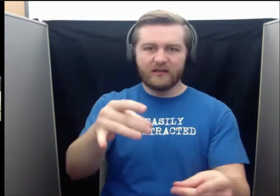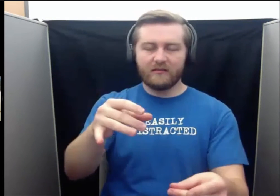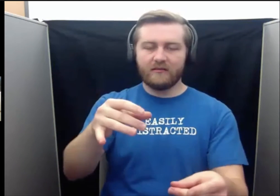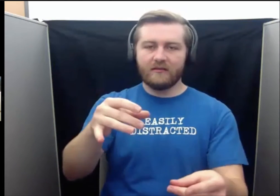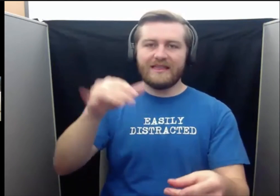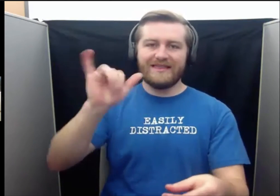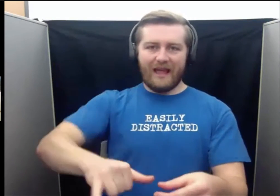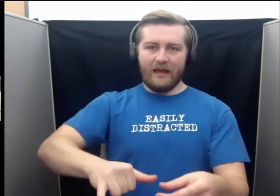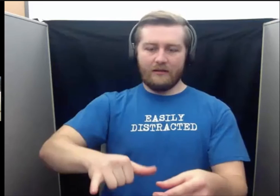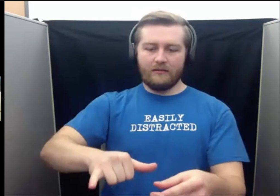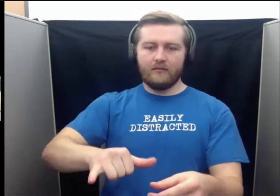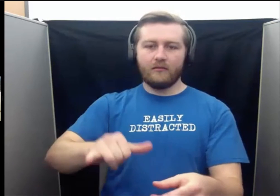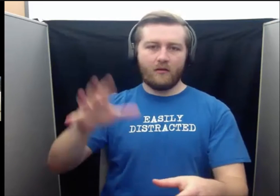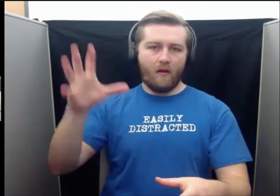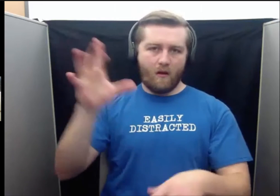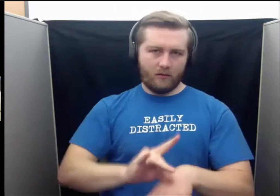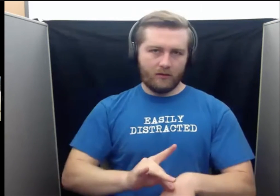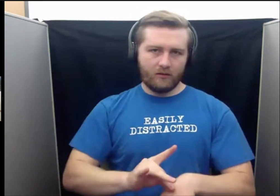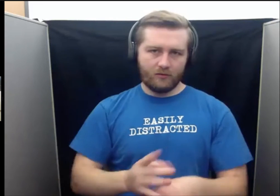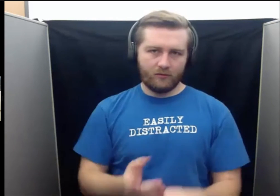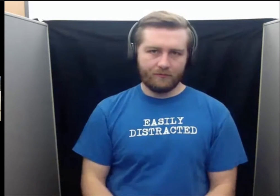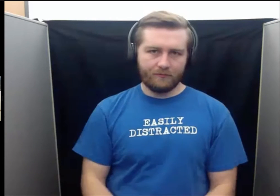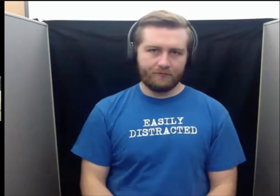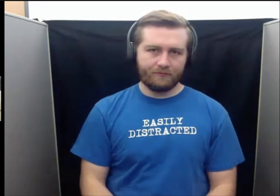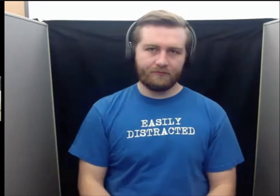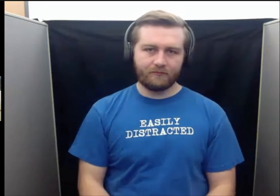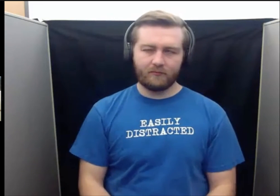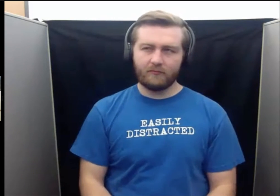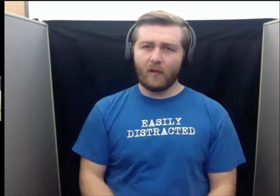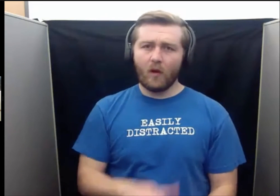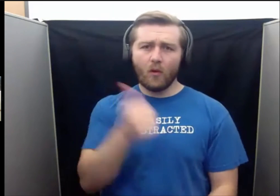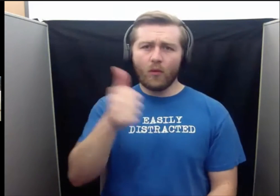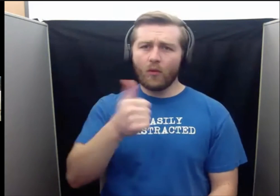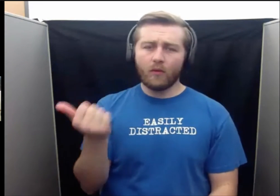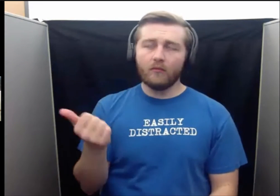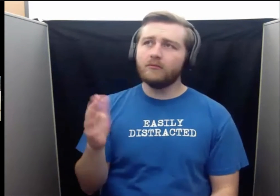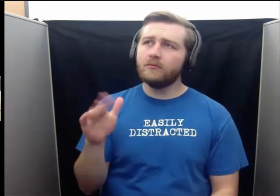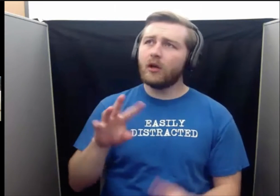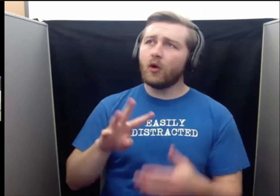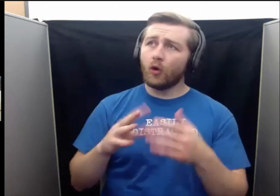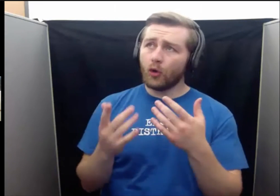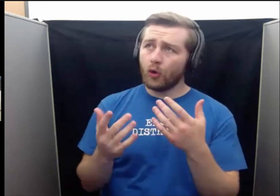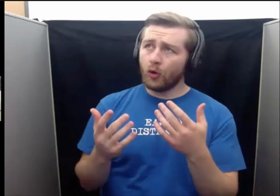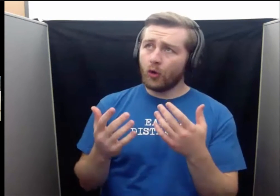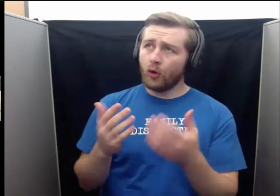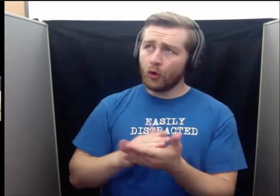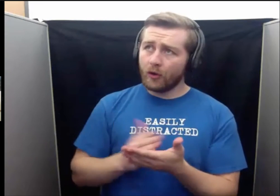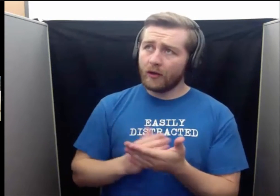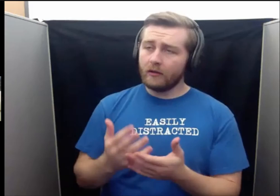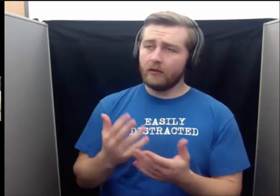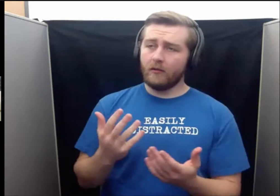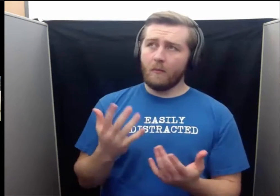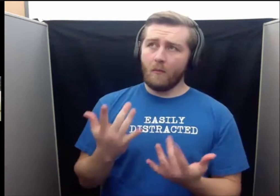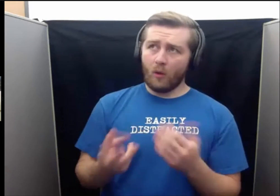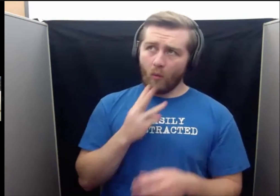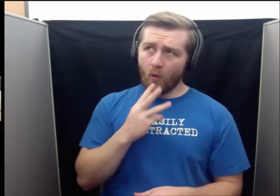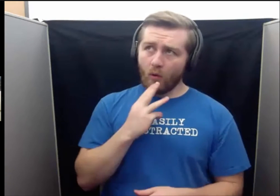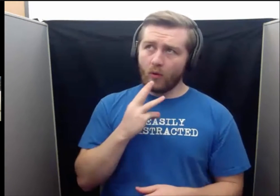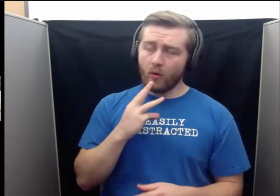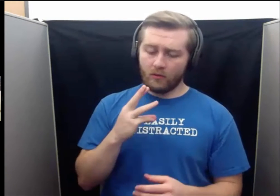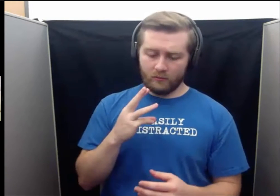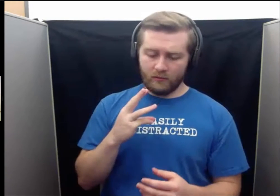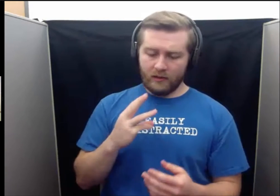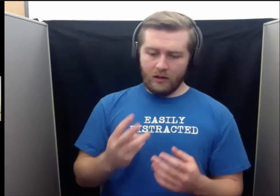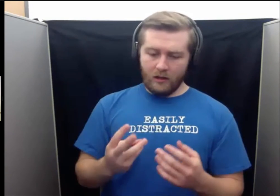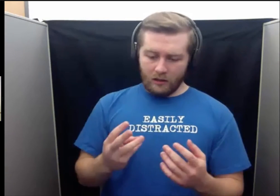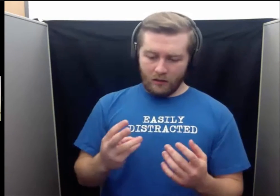when you're cooking and the steam from the pan hits the lid. Okay, that's one. If you're boiling something, cooking something, you take the lid and